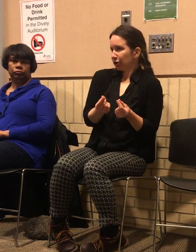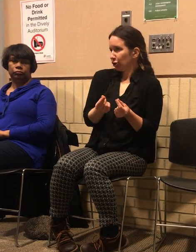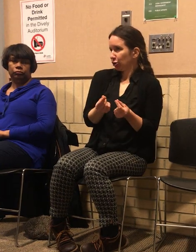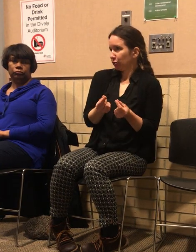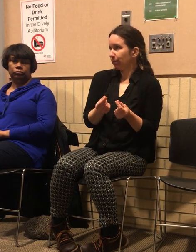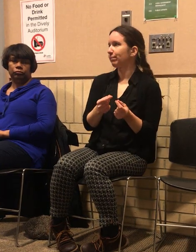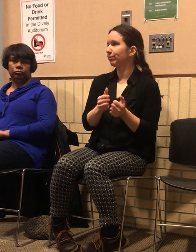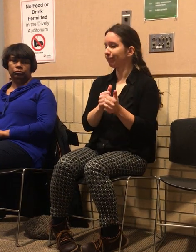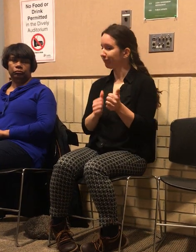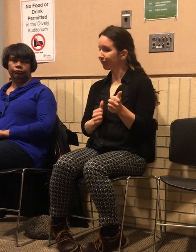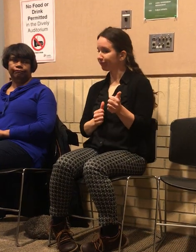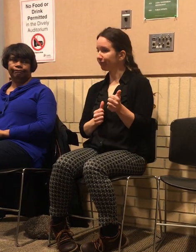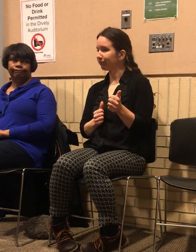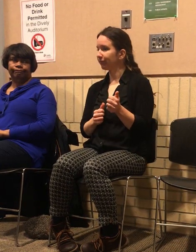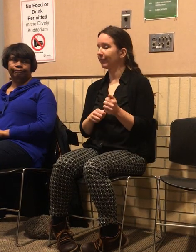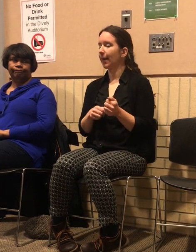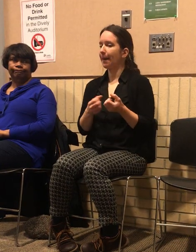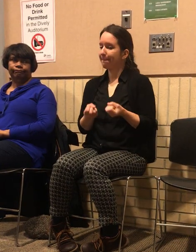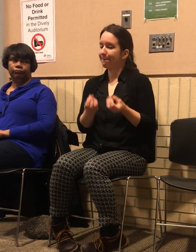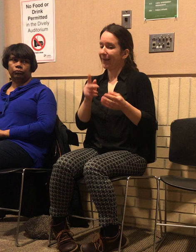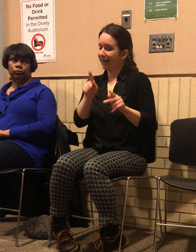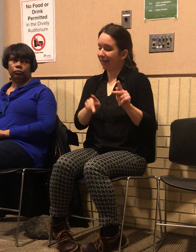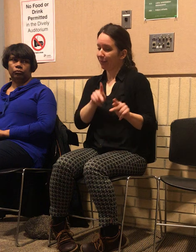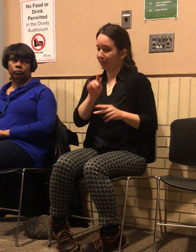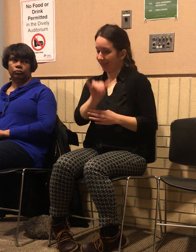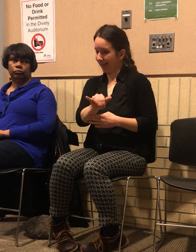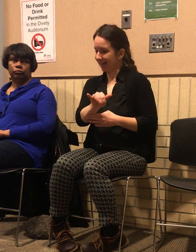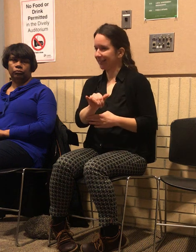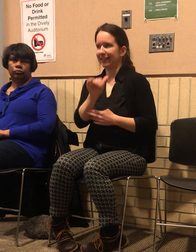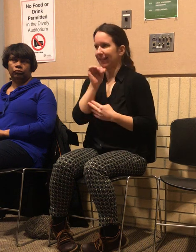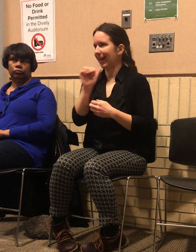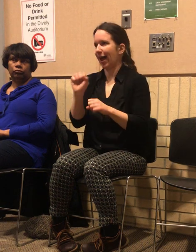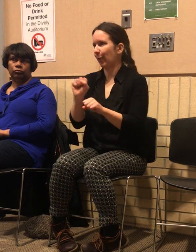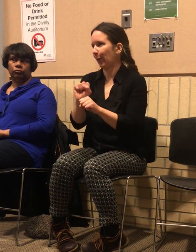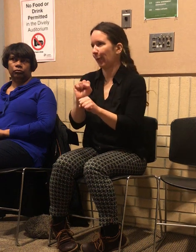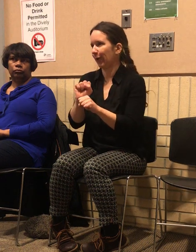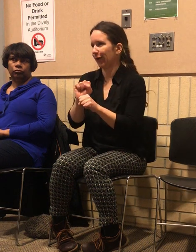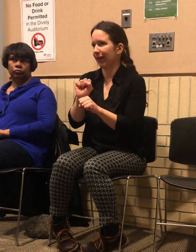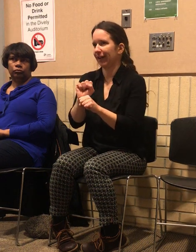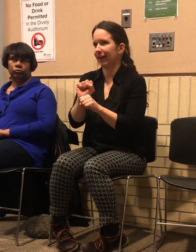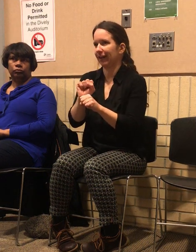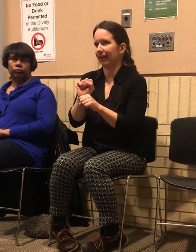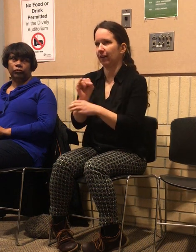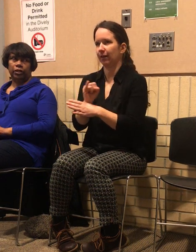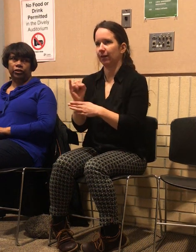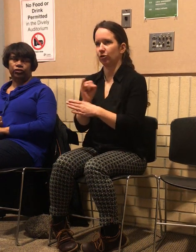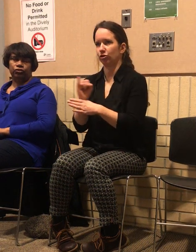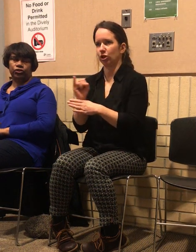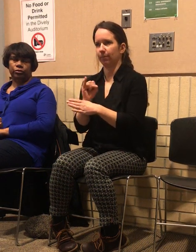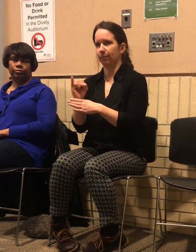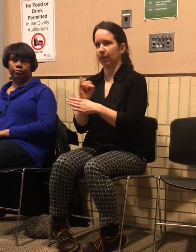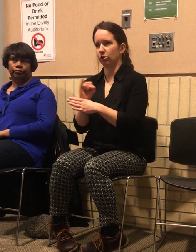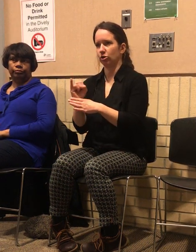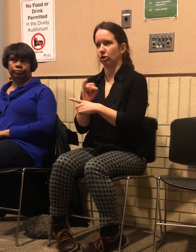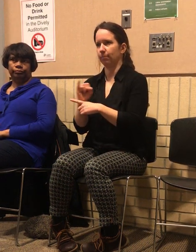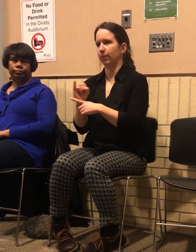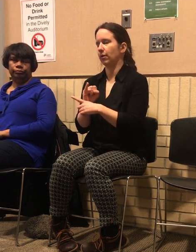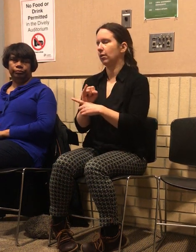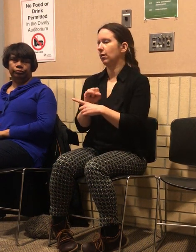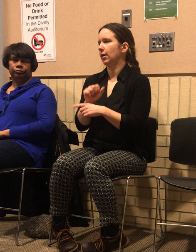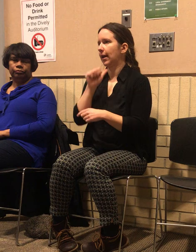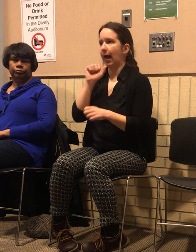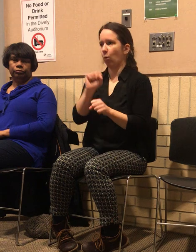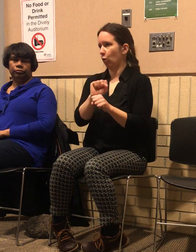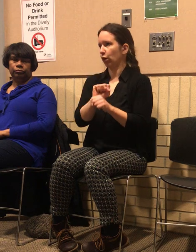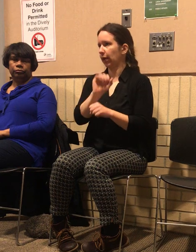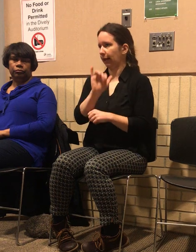that I came in the field. Through there, I moved to the city of Cleveland. My love for the city began